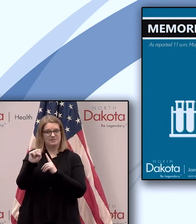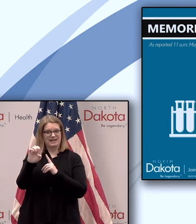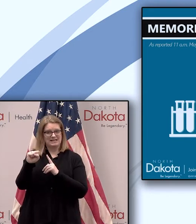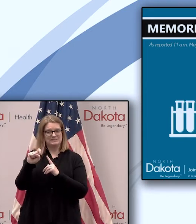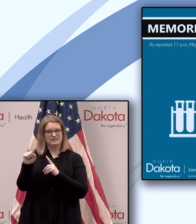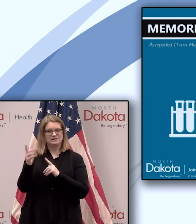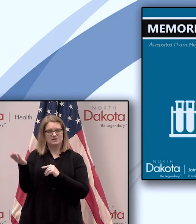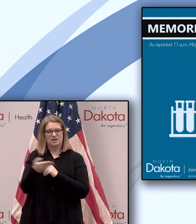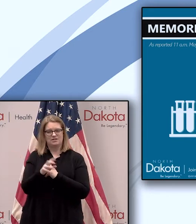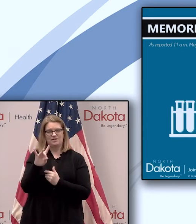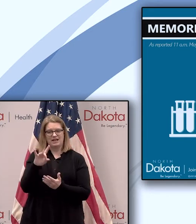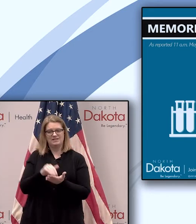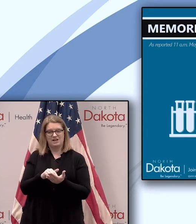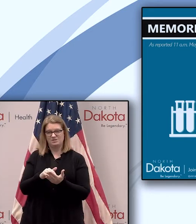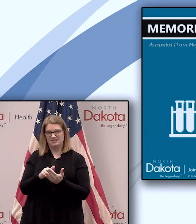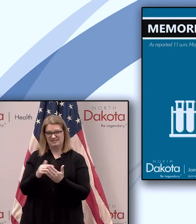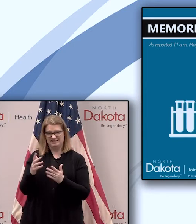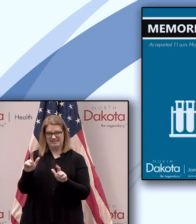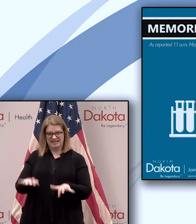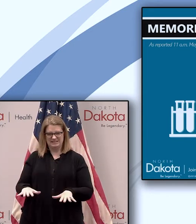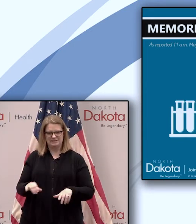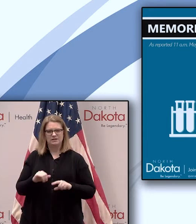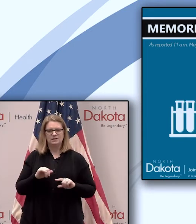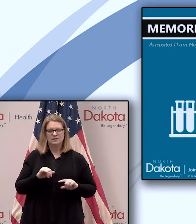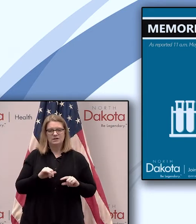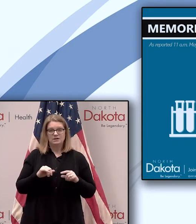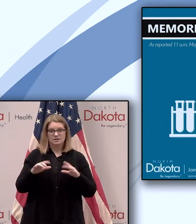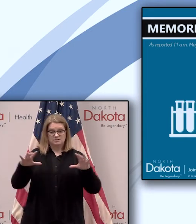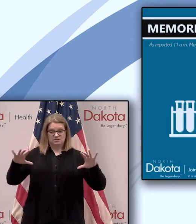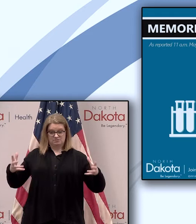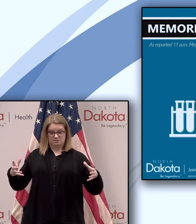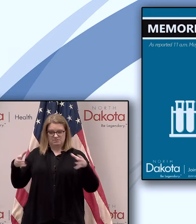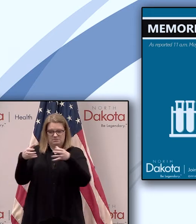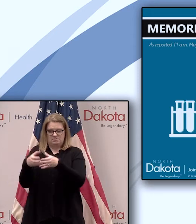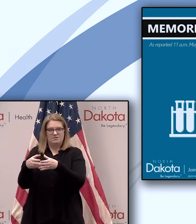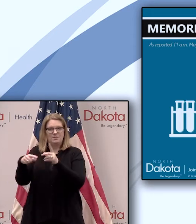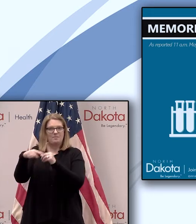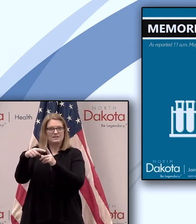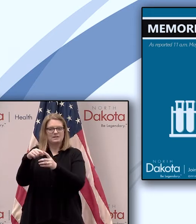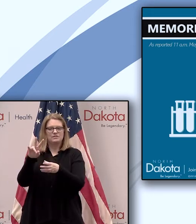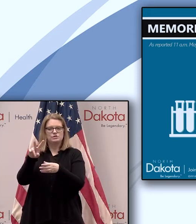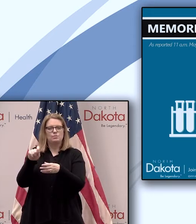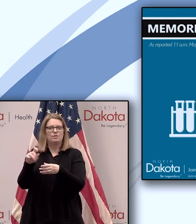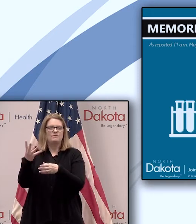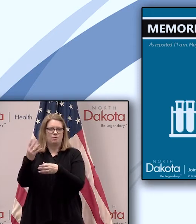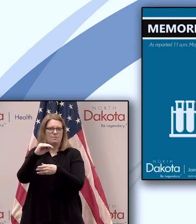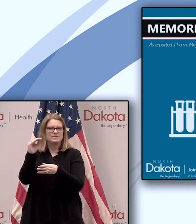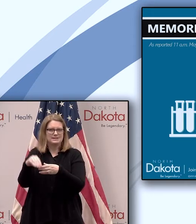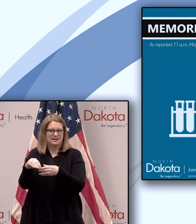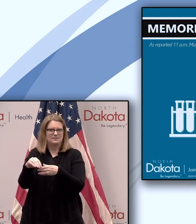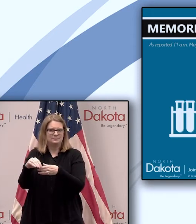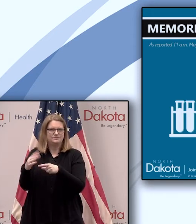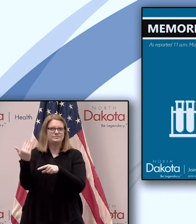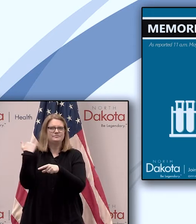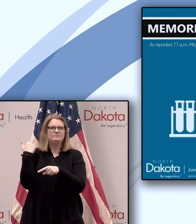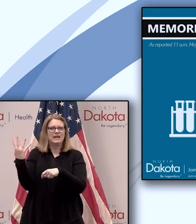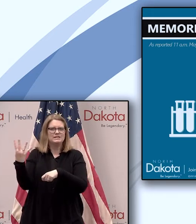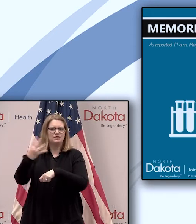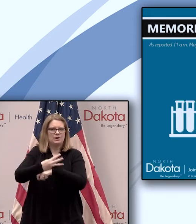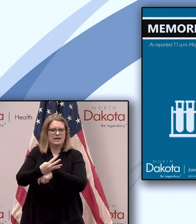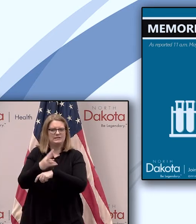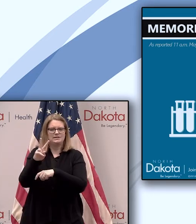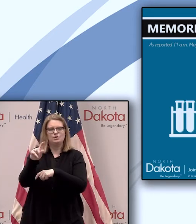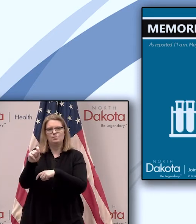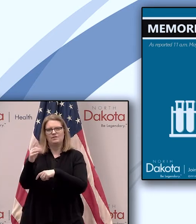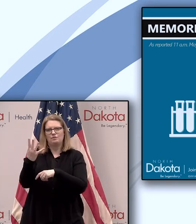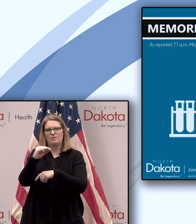weekend out of nearly 8,000 tests, a 2.4% positive rate over those four days. And